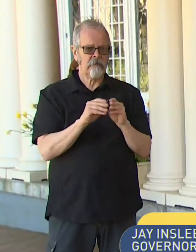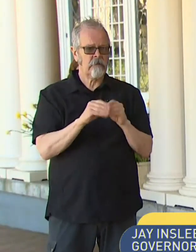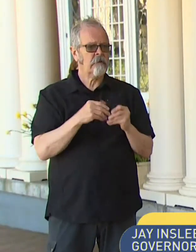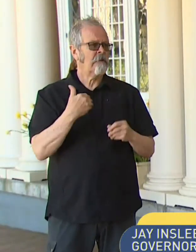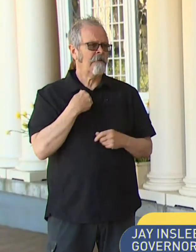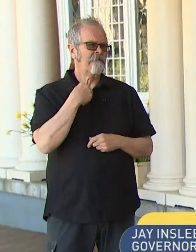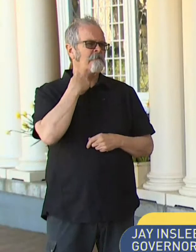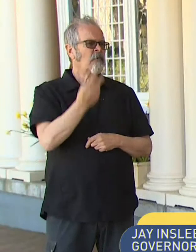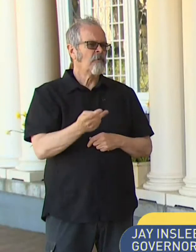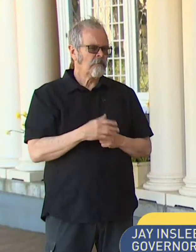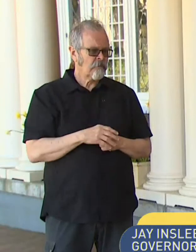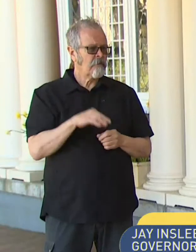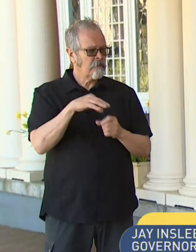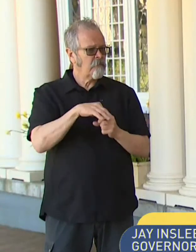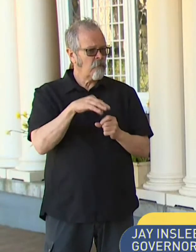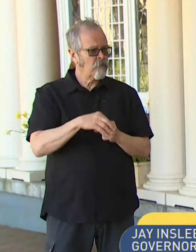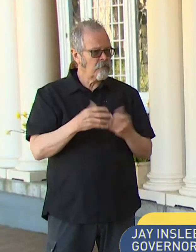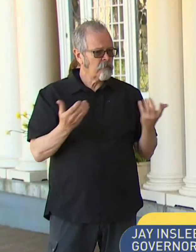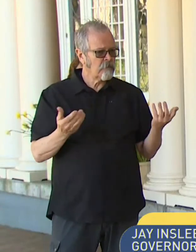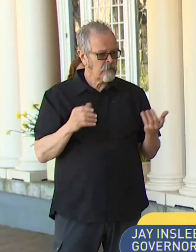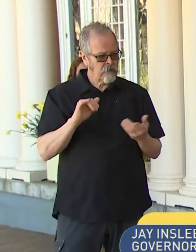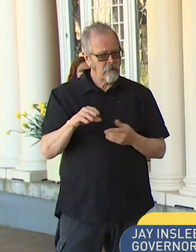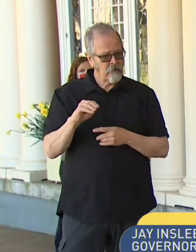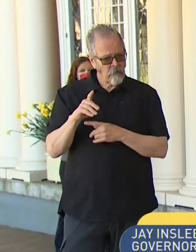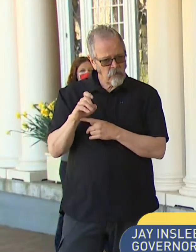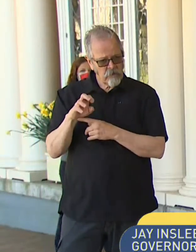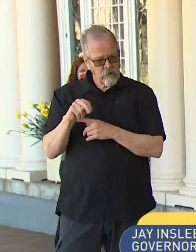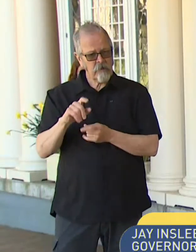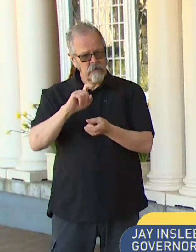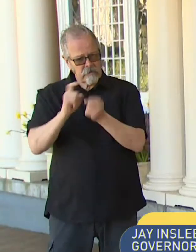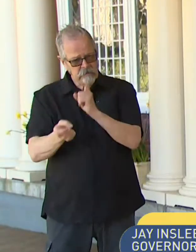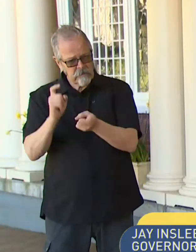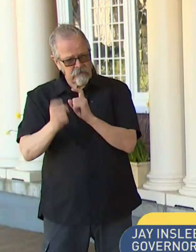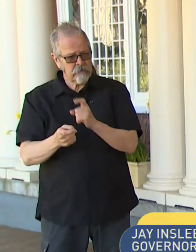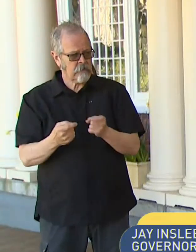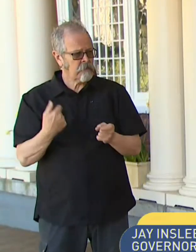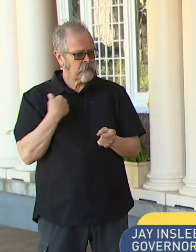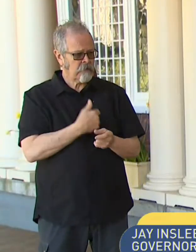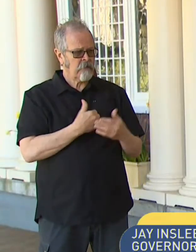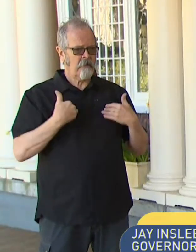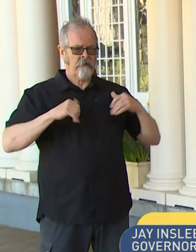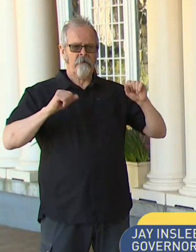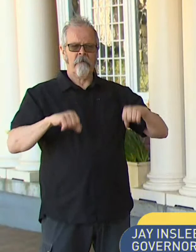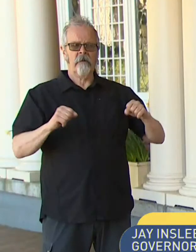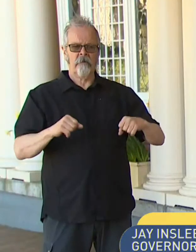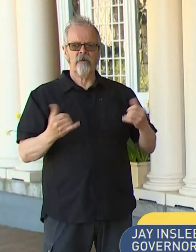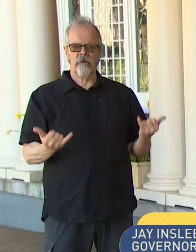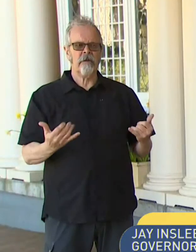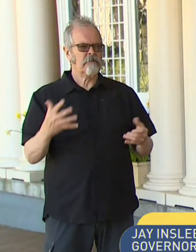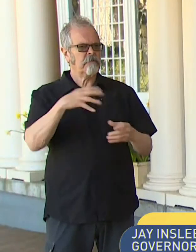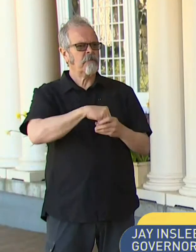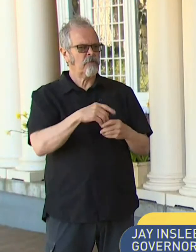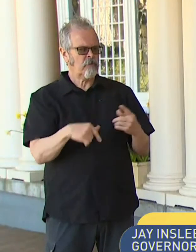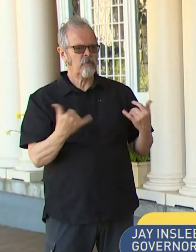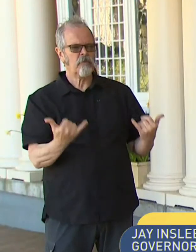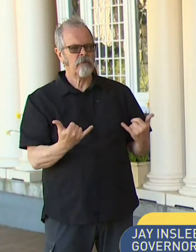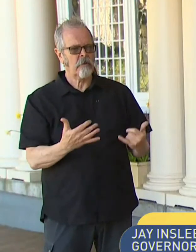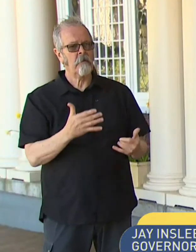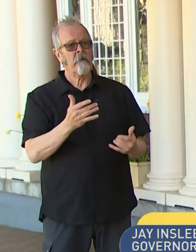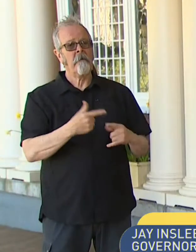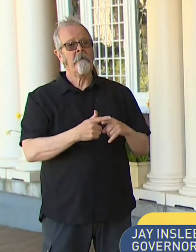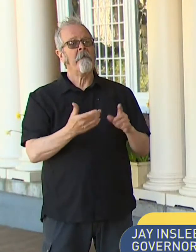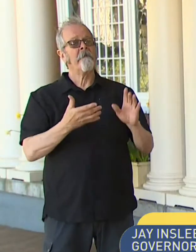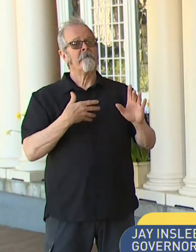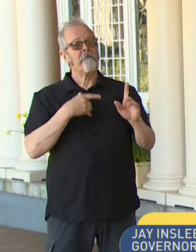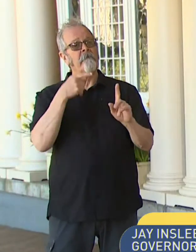They get votes, they get motions, they get amendments. So they have that ability today to be engaged in this. I would point out that I don't think